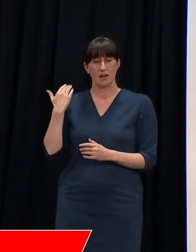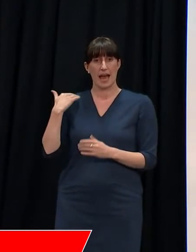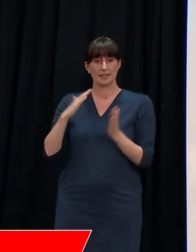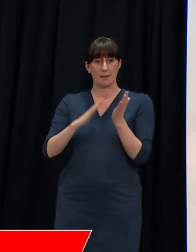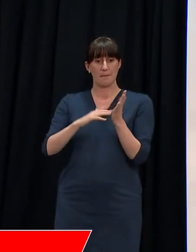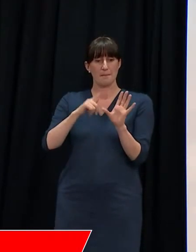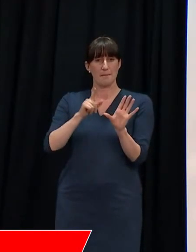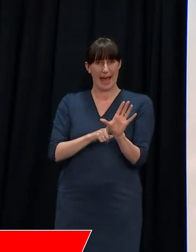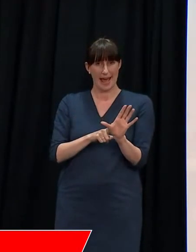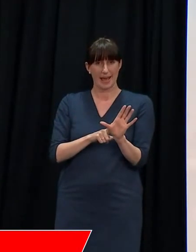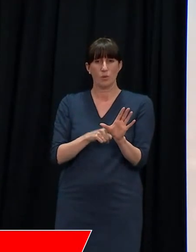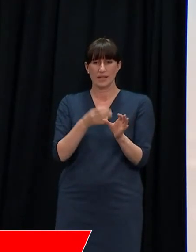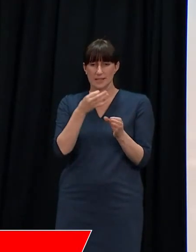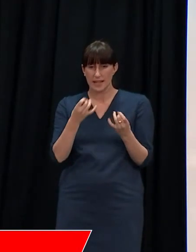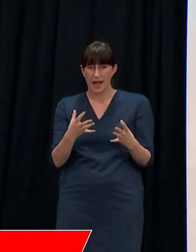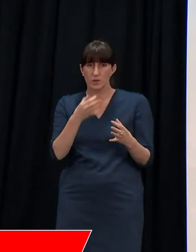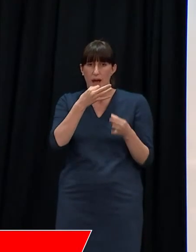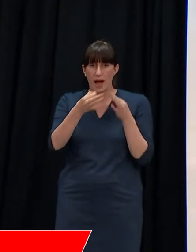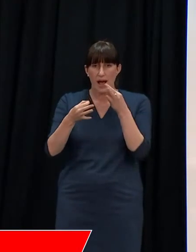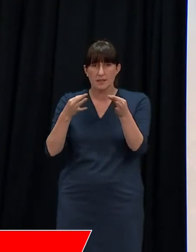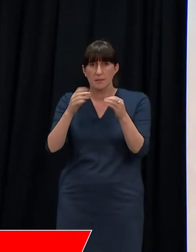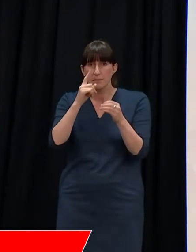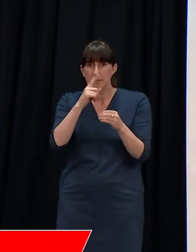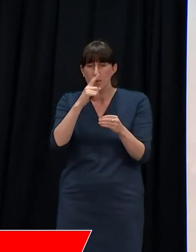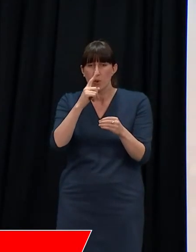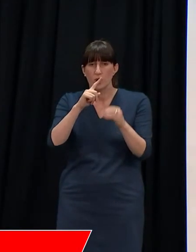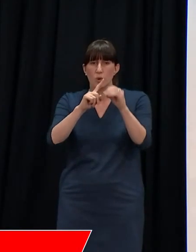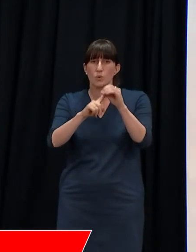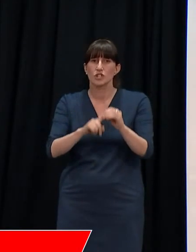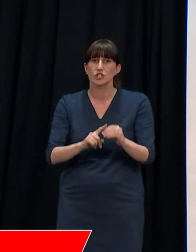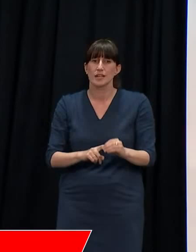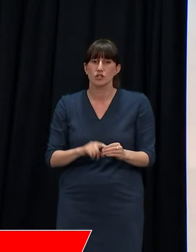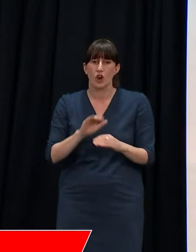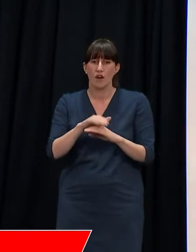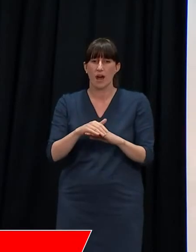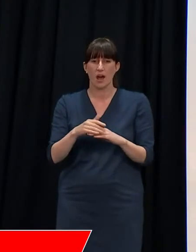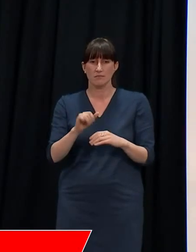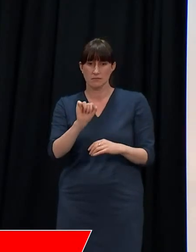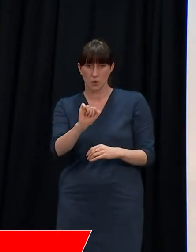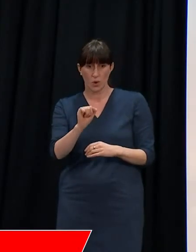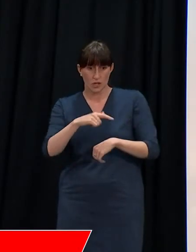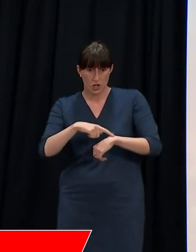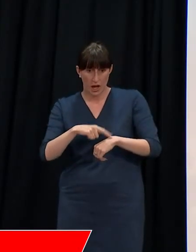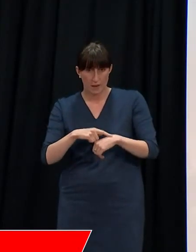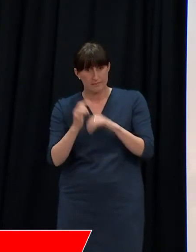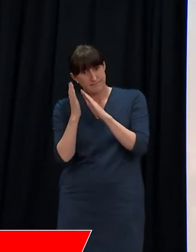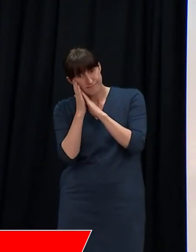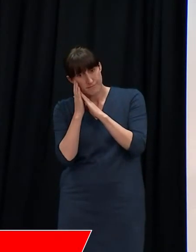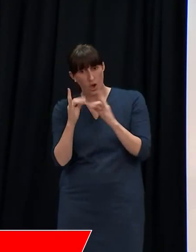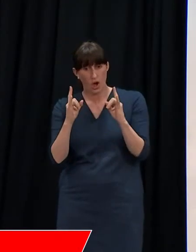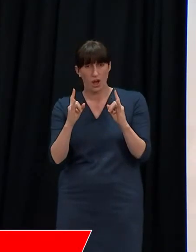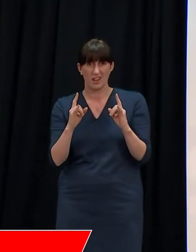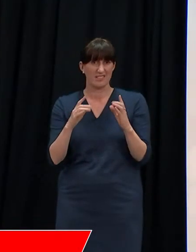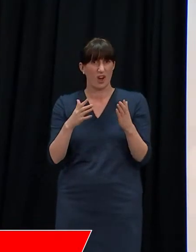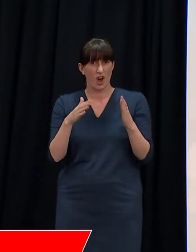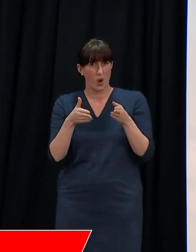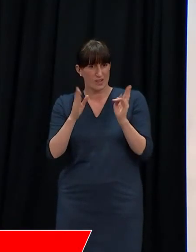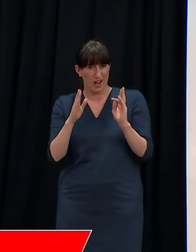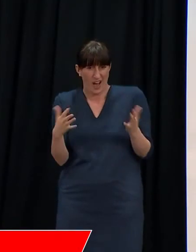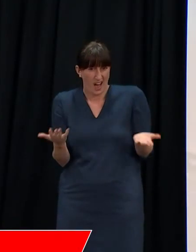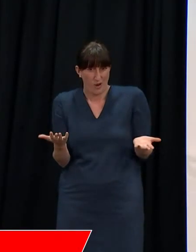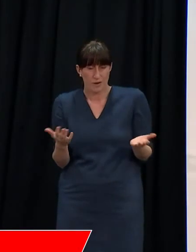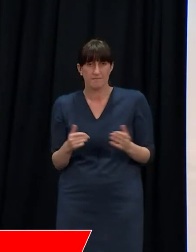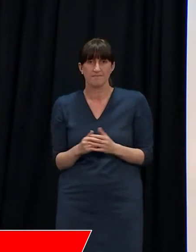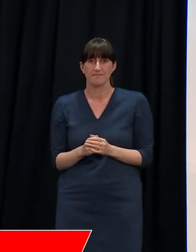to take part in a survey at the end of their stay. Of the thousands of people who have stayed in that time,